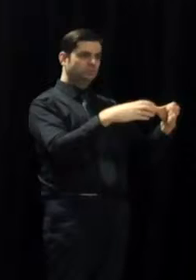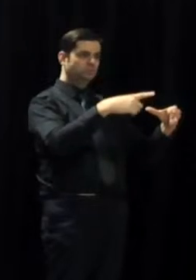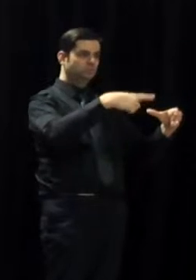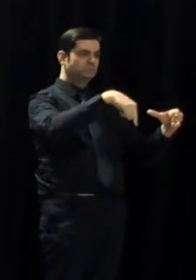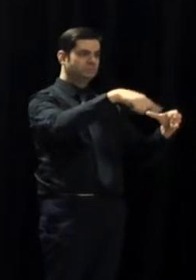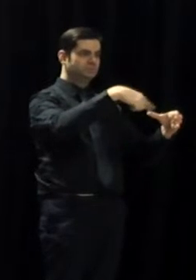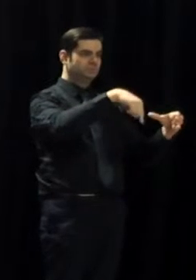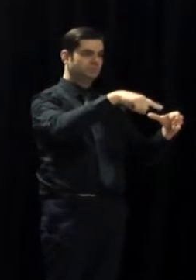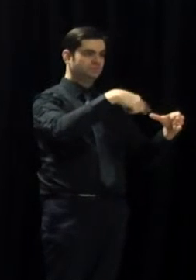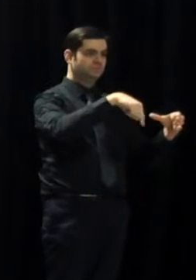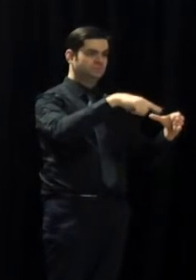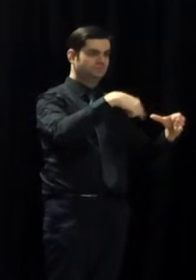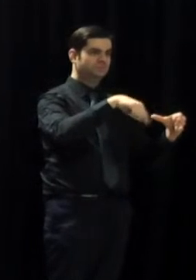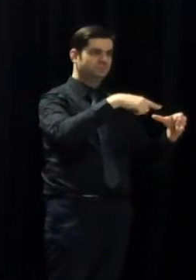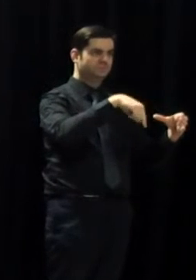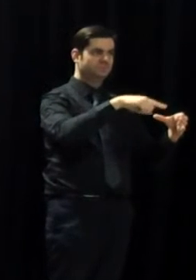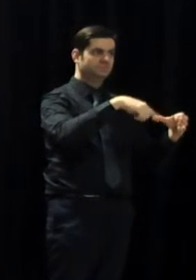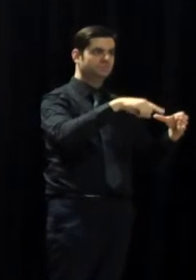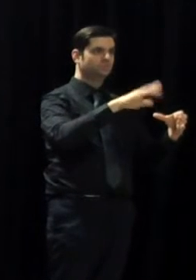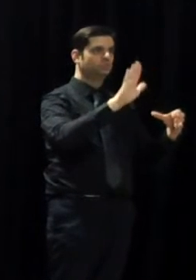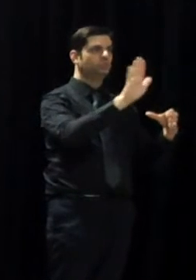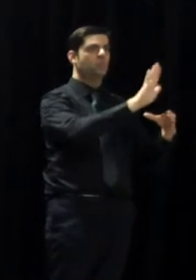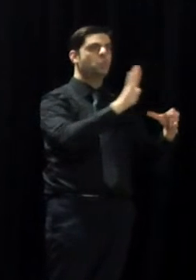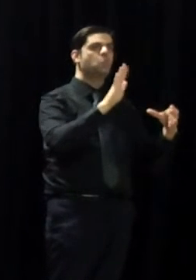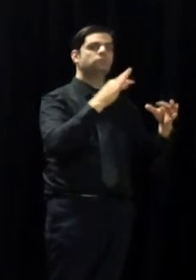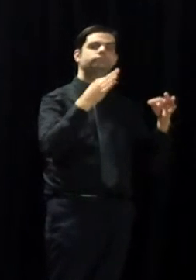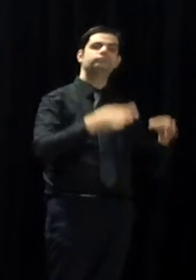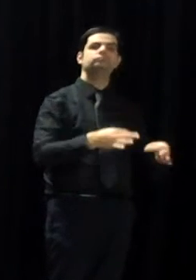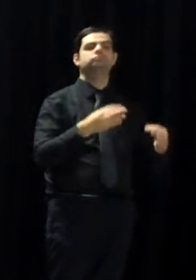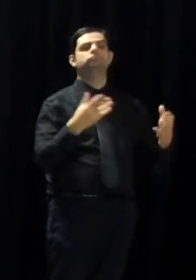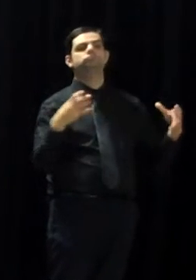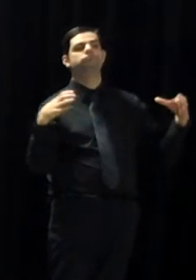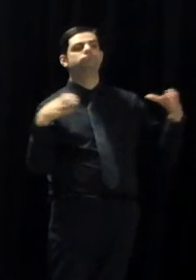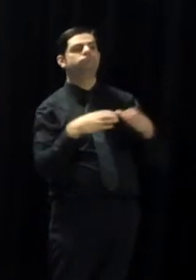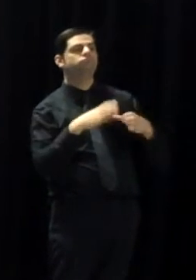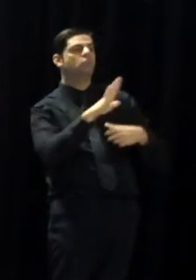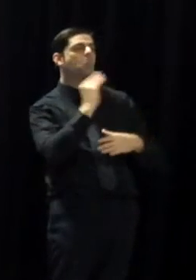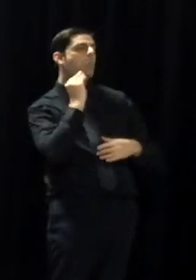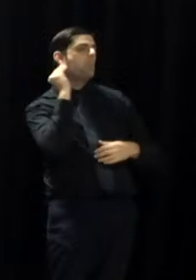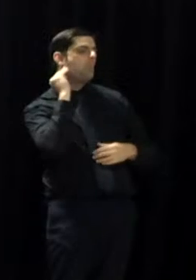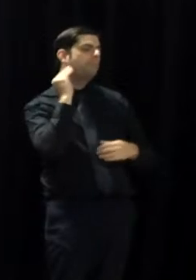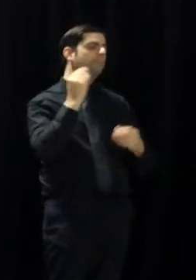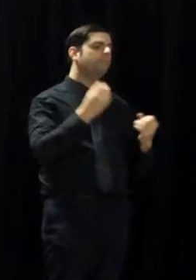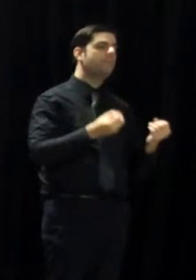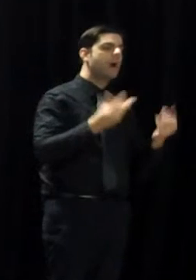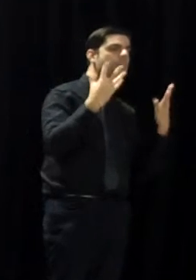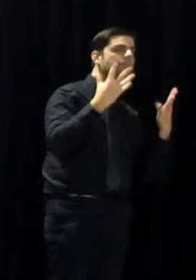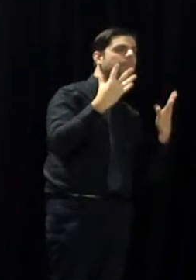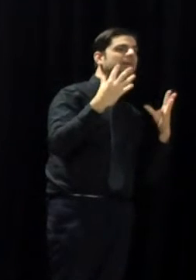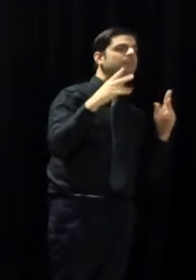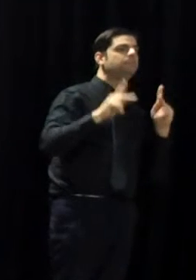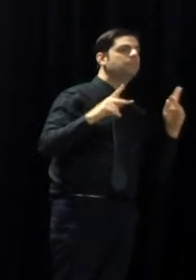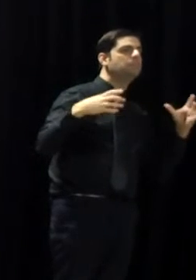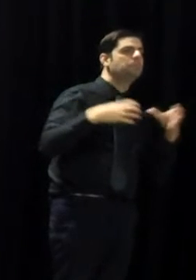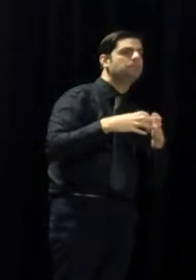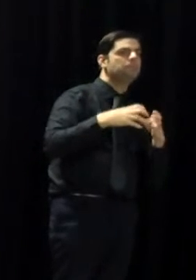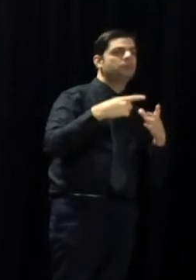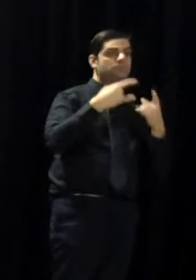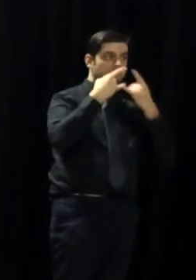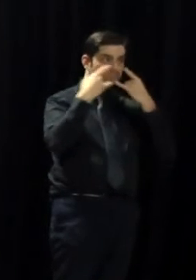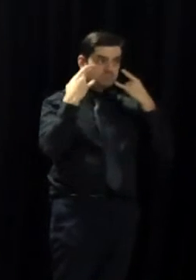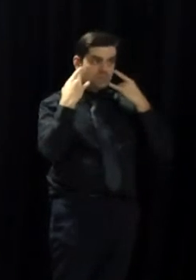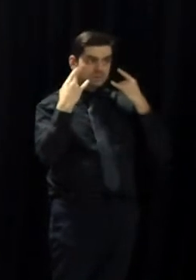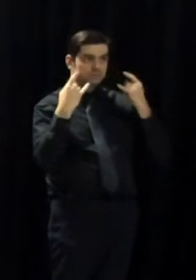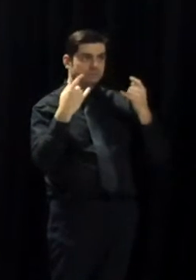on getting together, and we'll see what happens probably late or mid-January